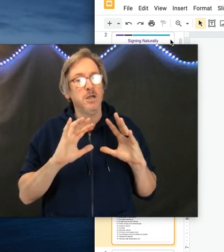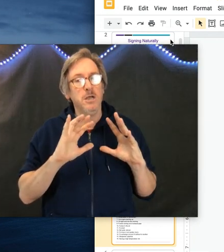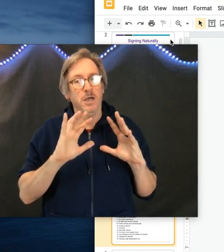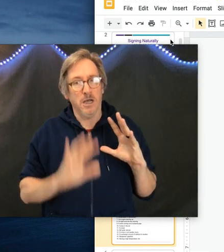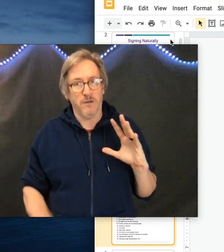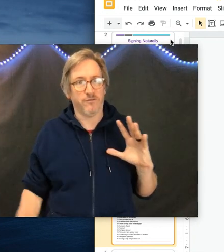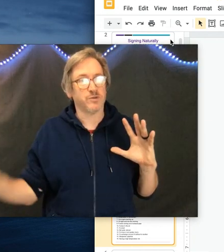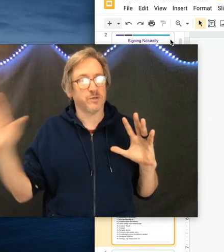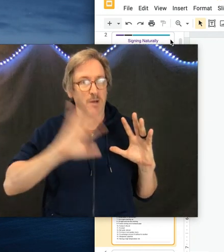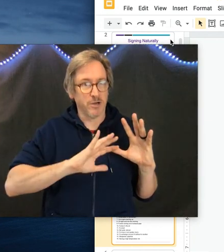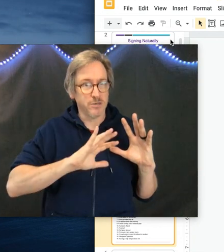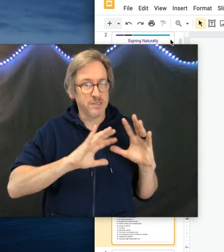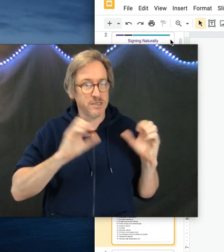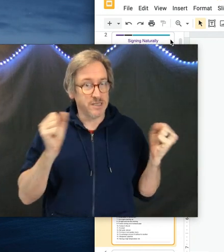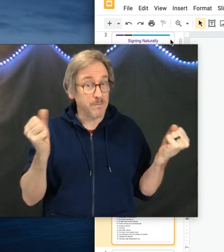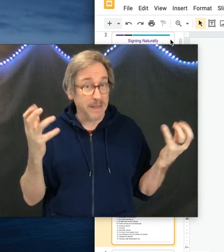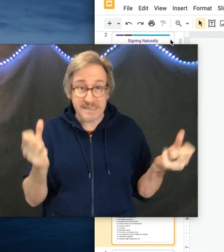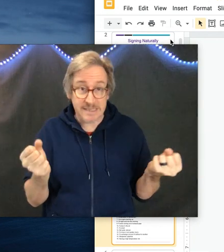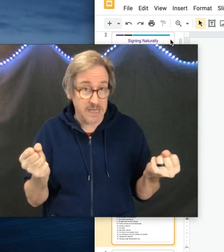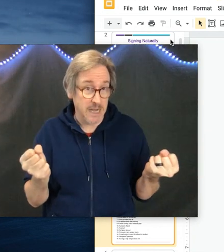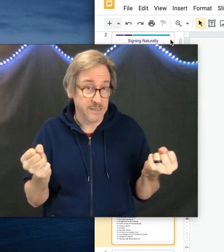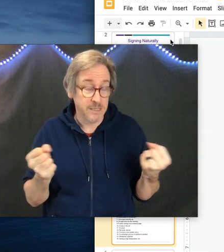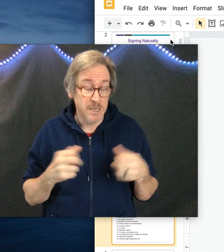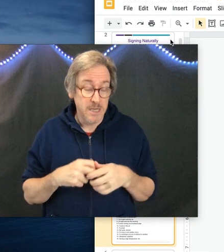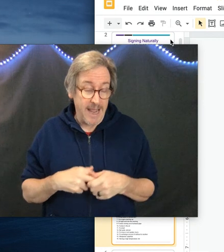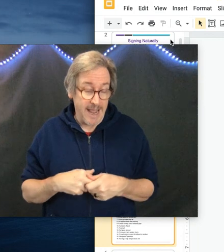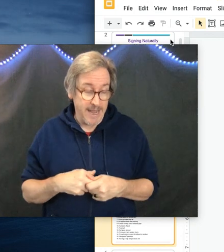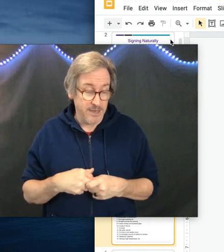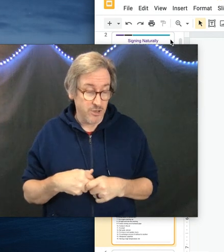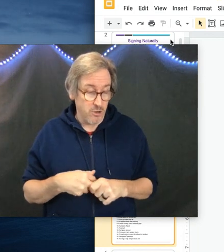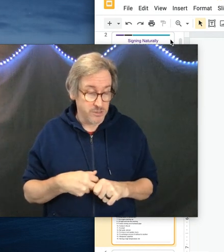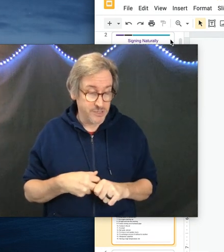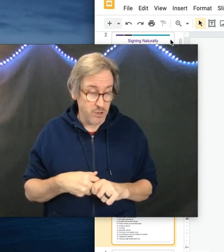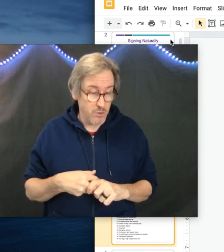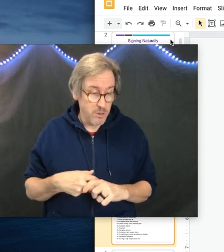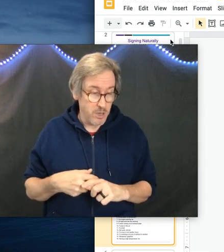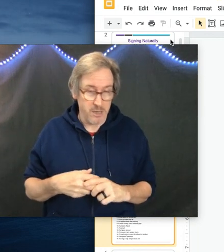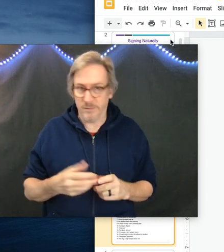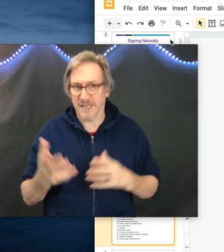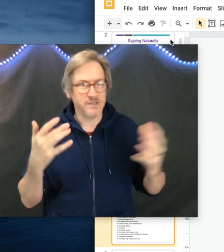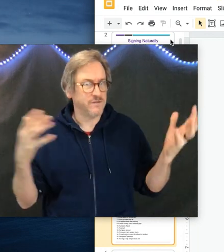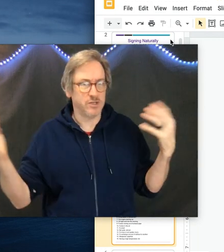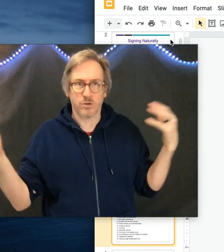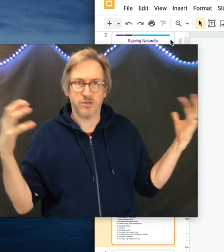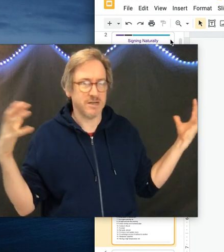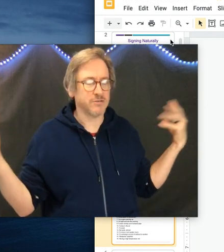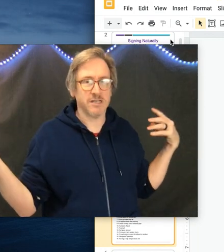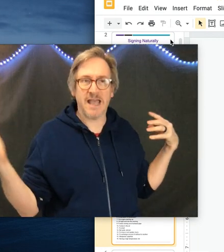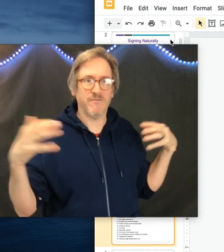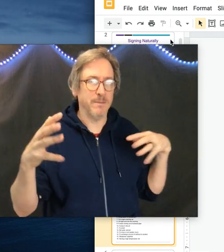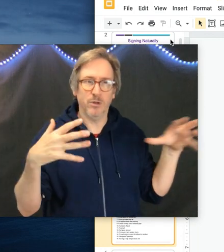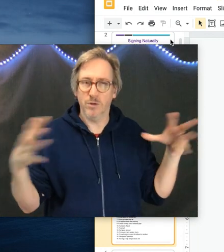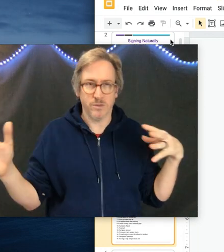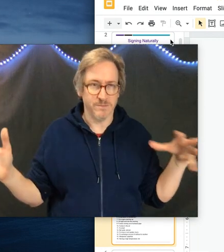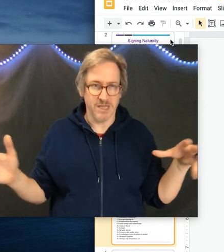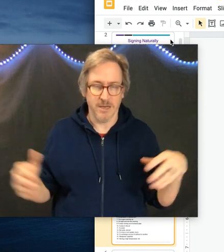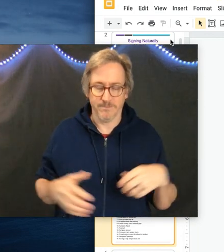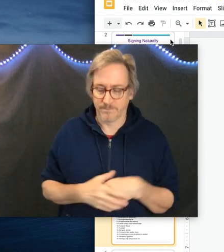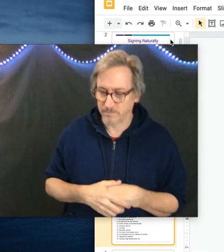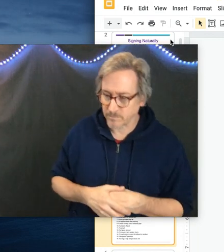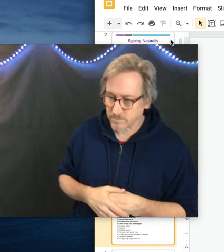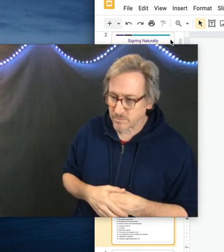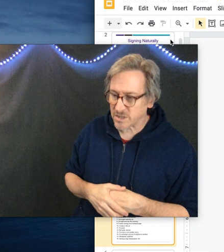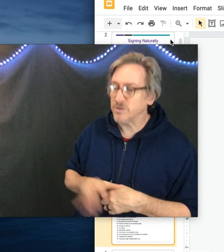teach first responders some basic signs, and also lots of stores and restaurants have people who know some